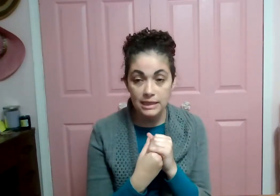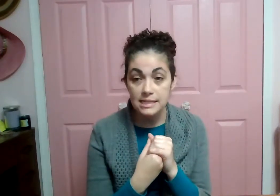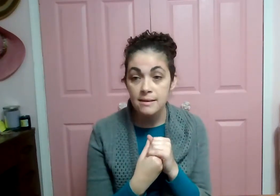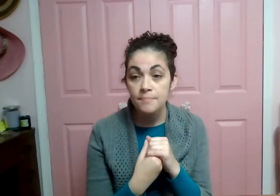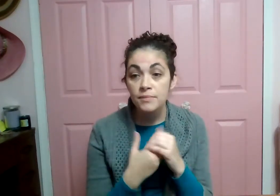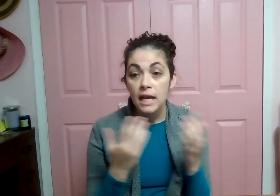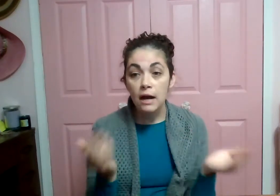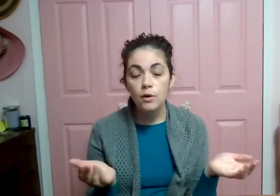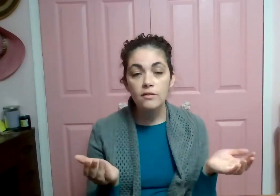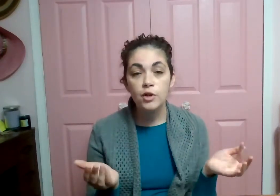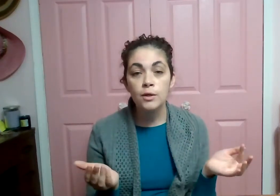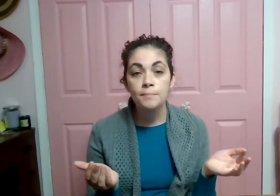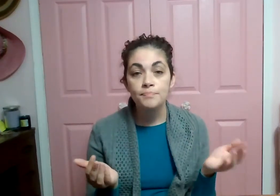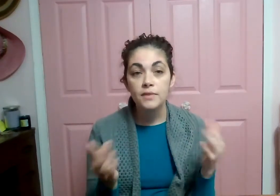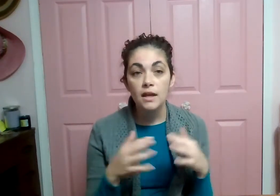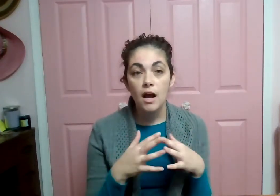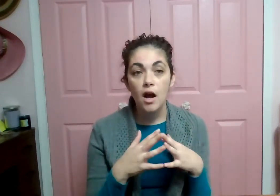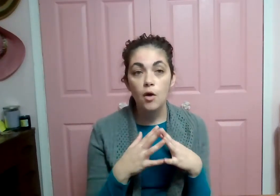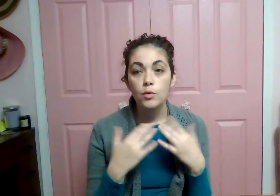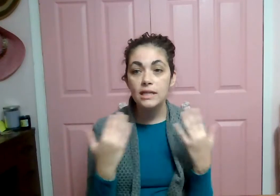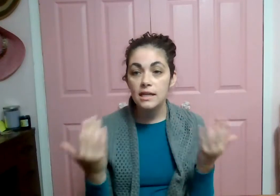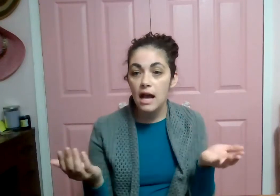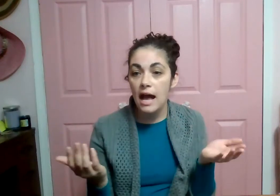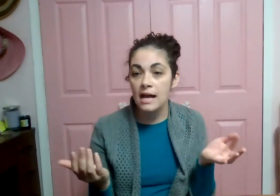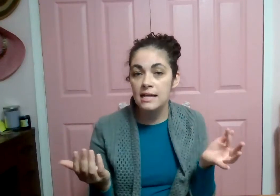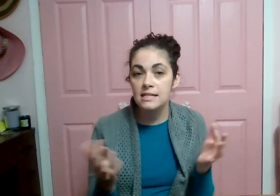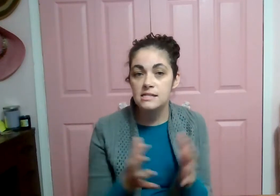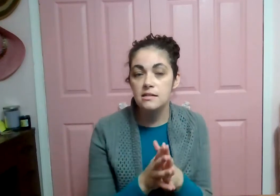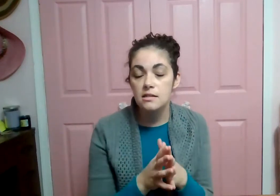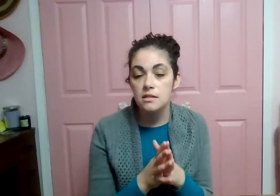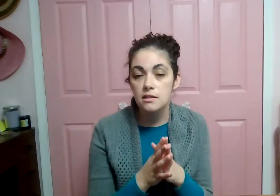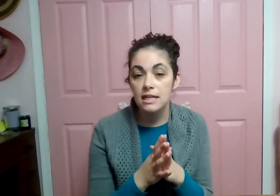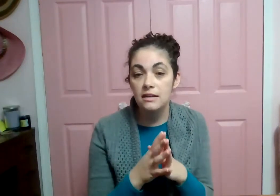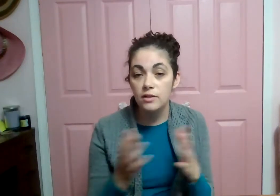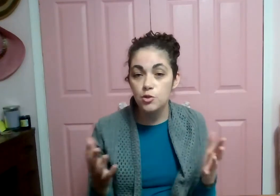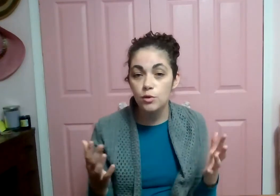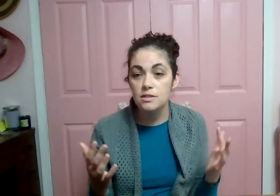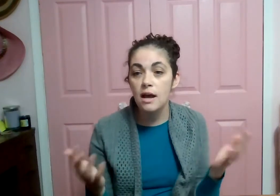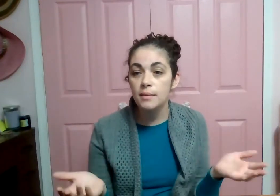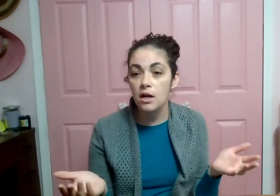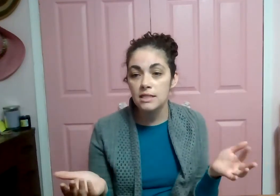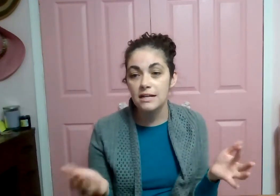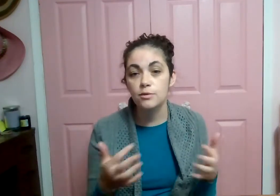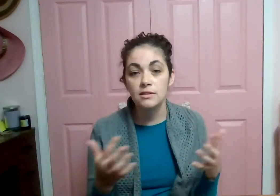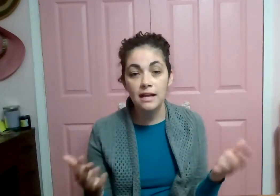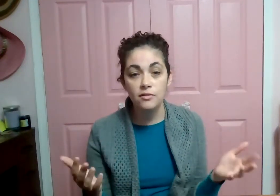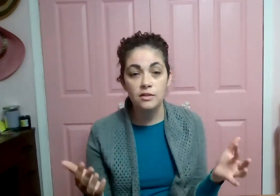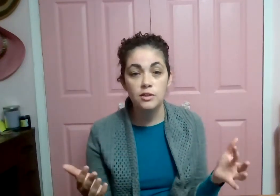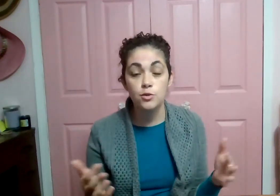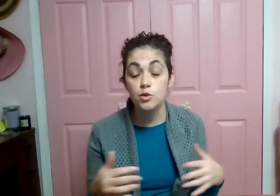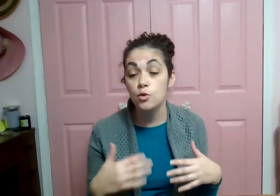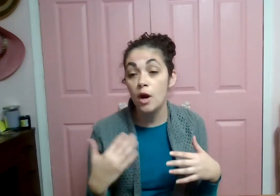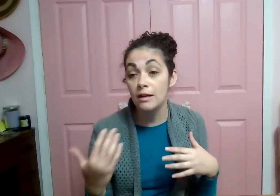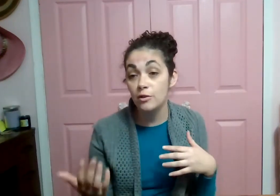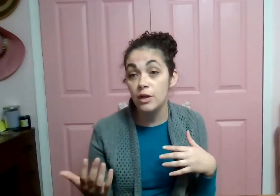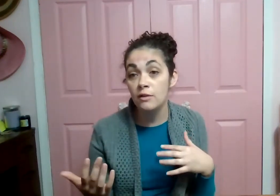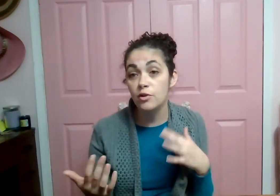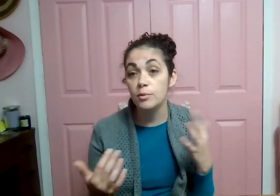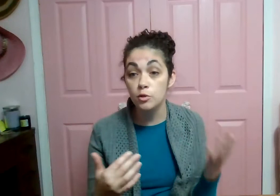this. However, we as individuals come in contact with a lot of individuals who are either nonverbal,